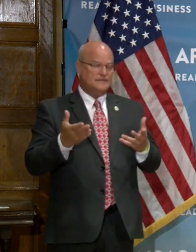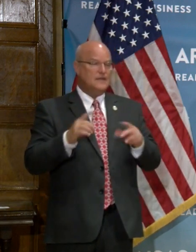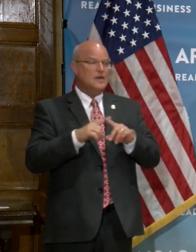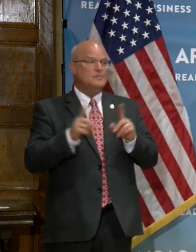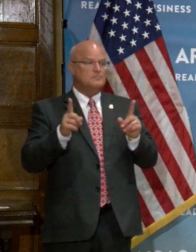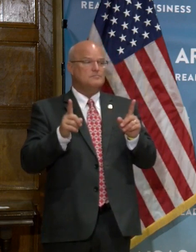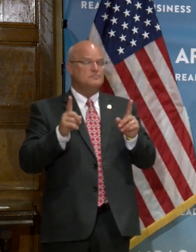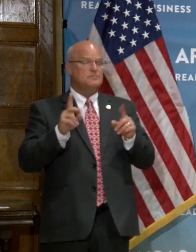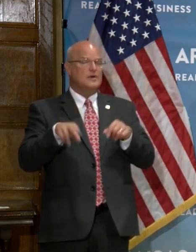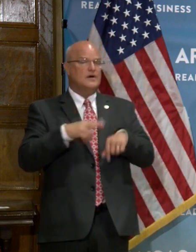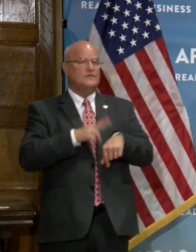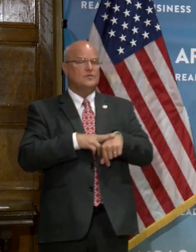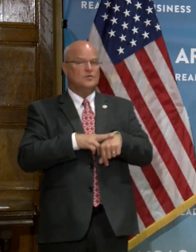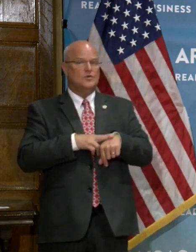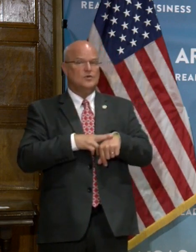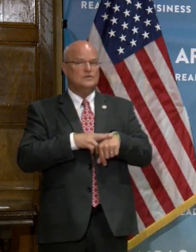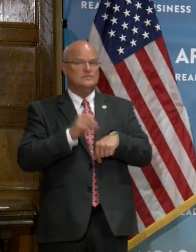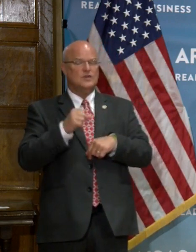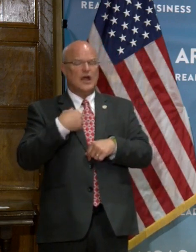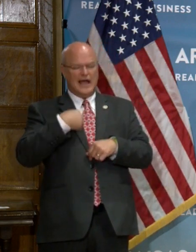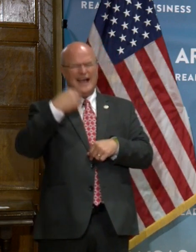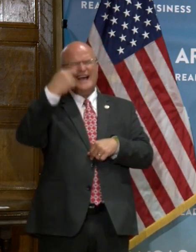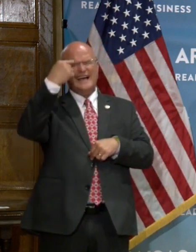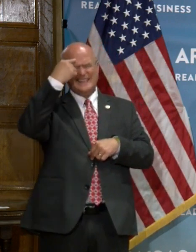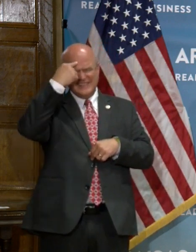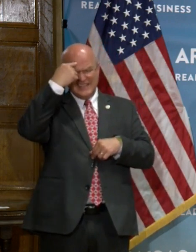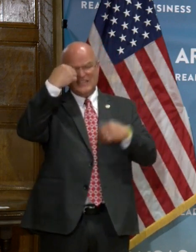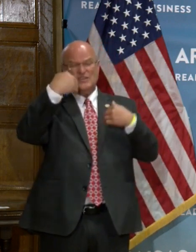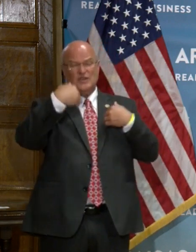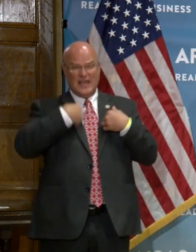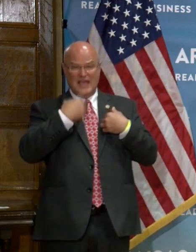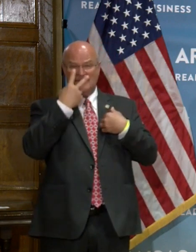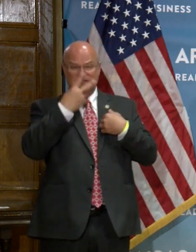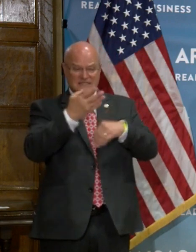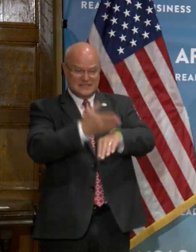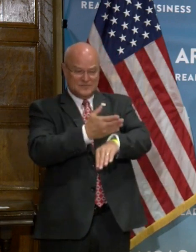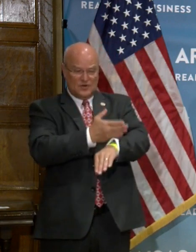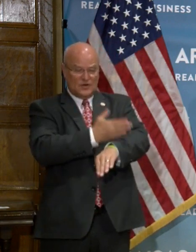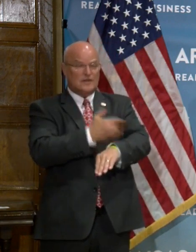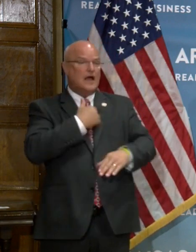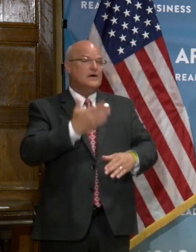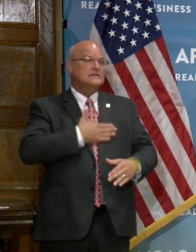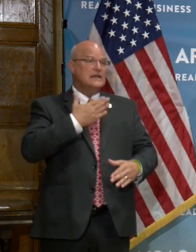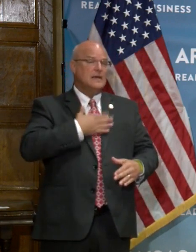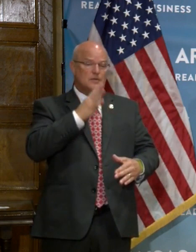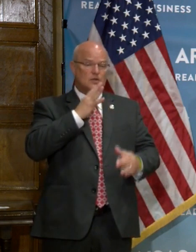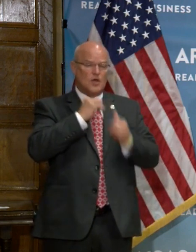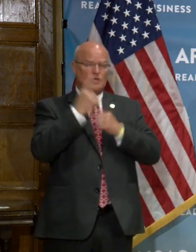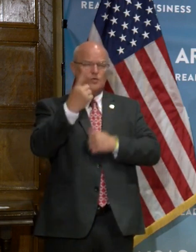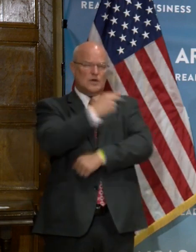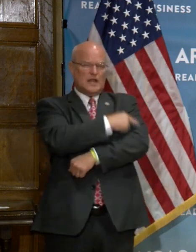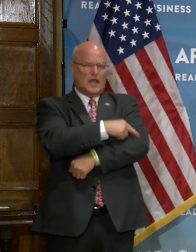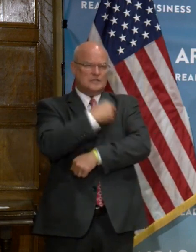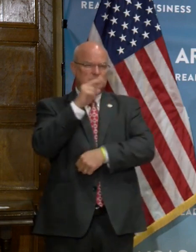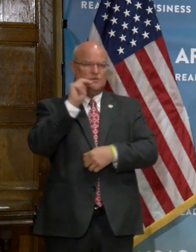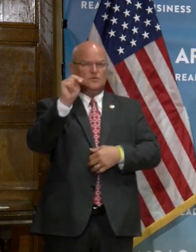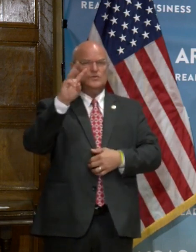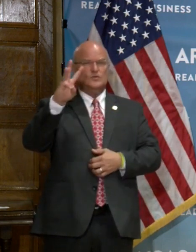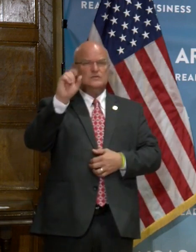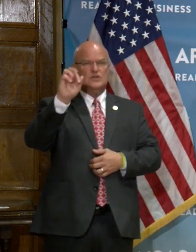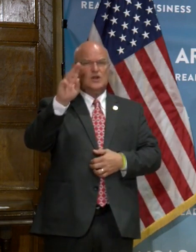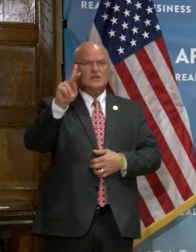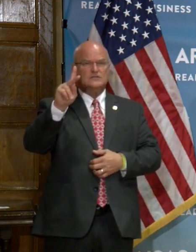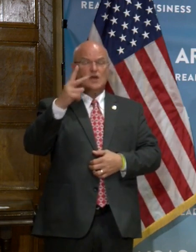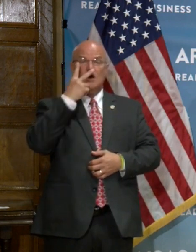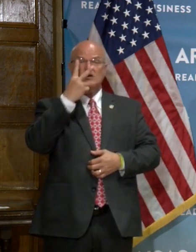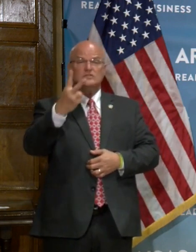And of course, and so I think you have seen that progress. I was pleased in talking to one hospital up there that they even